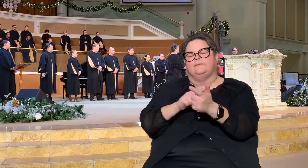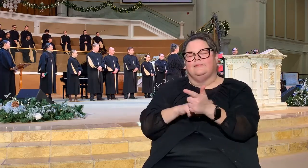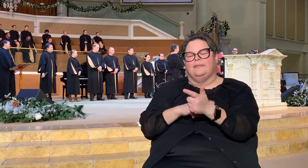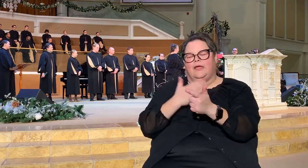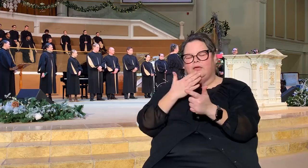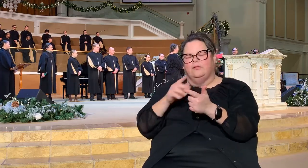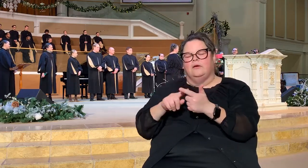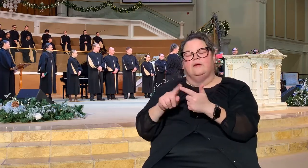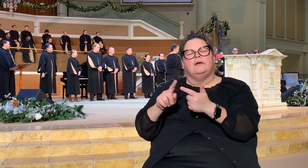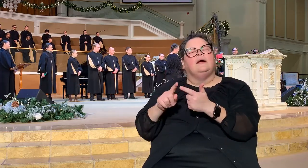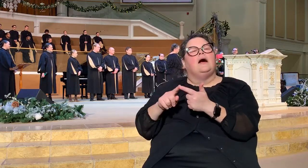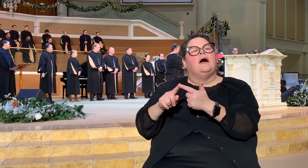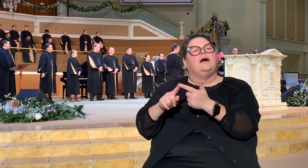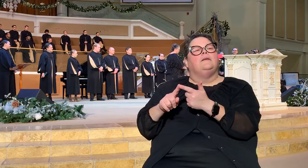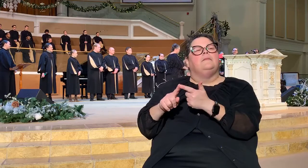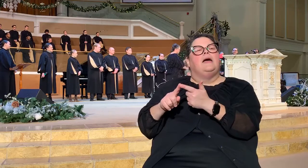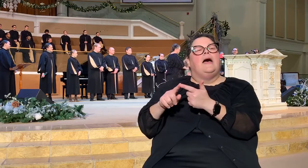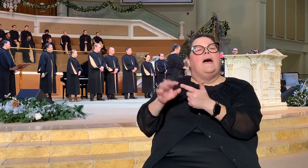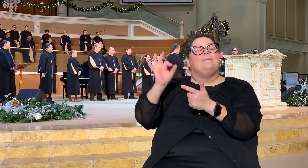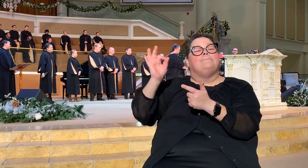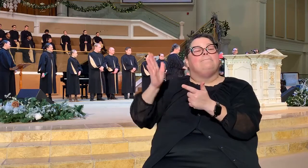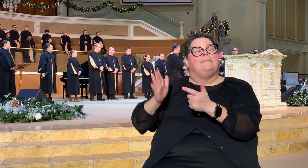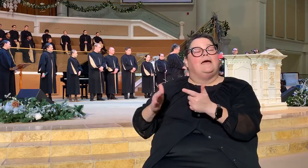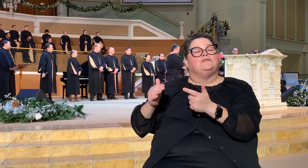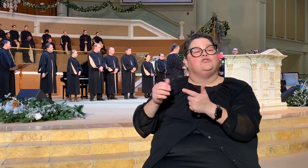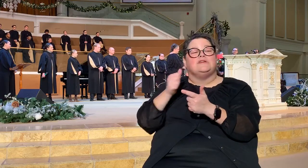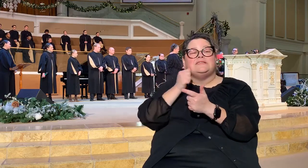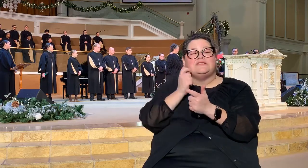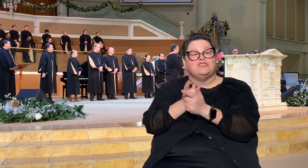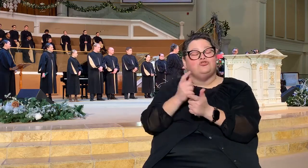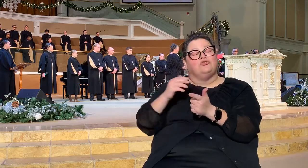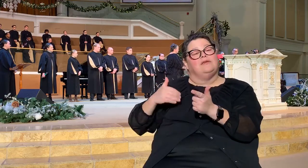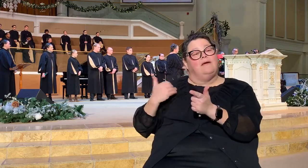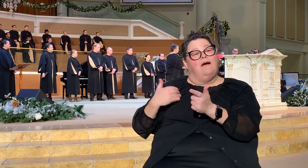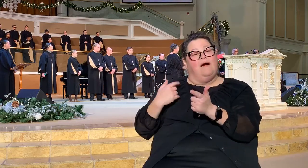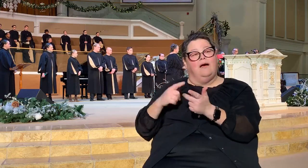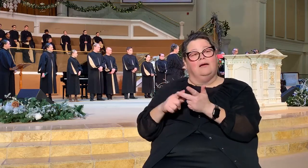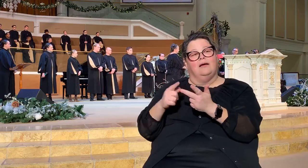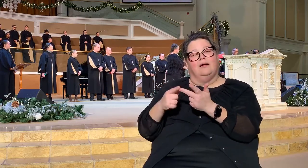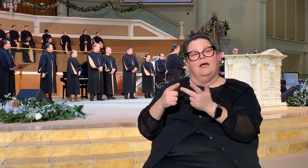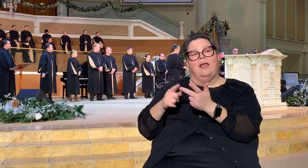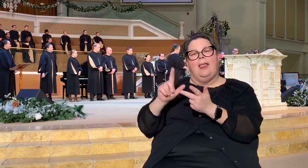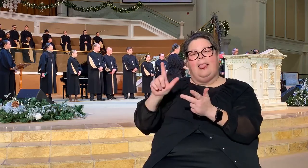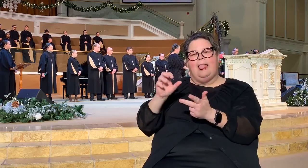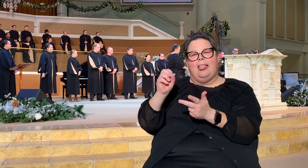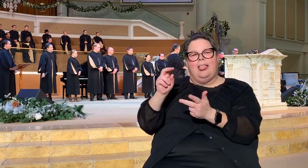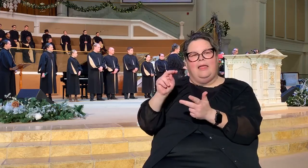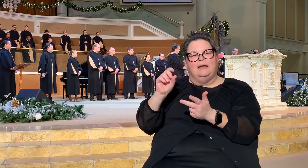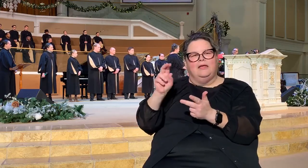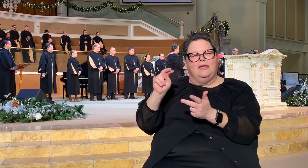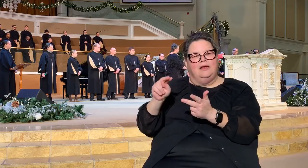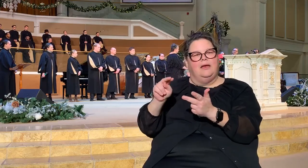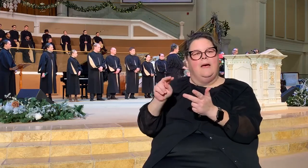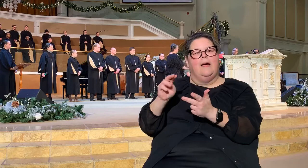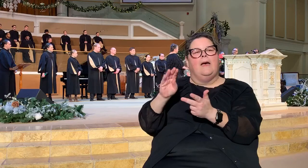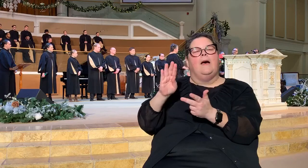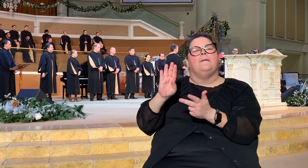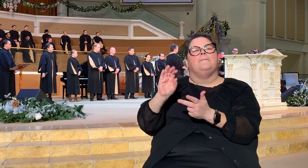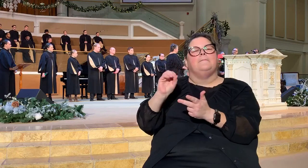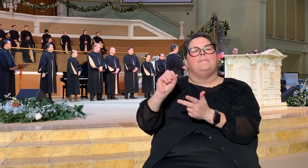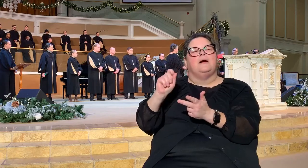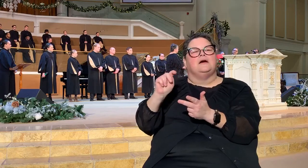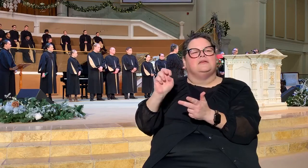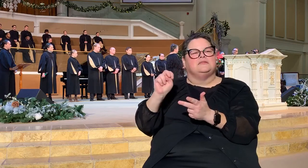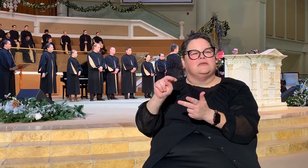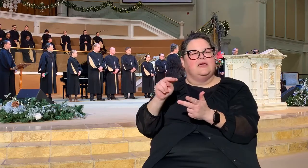of God in her own right. And what a tremendous gift that my family has been given by being placed